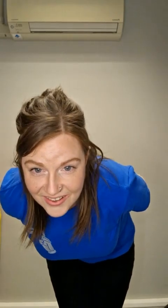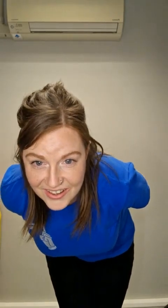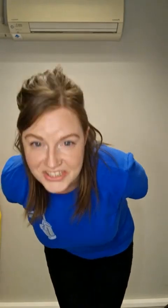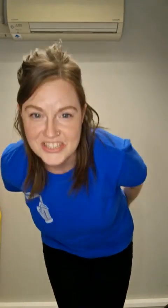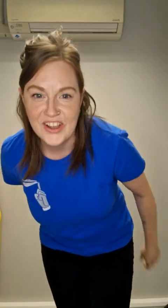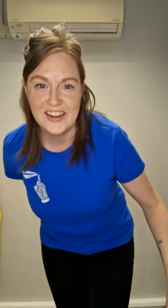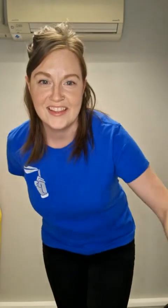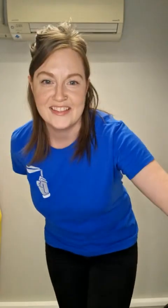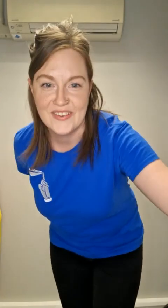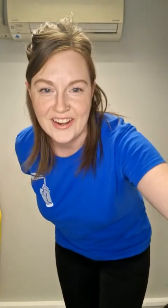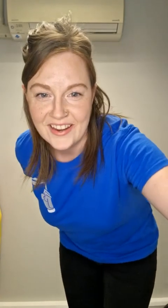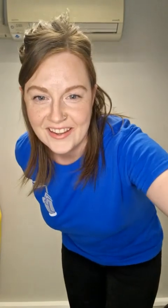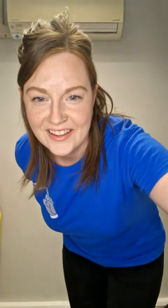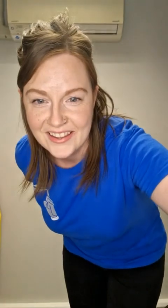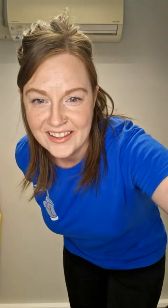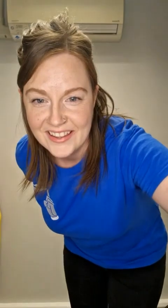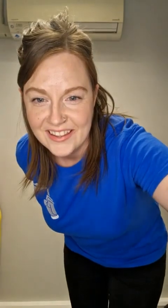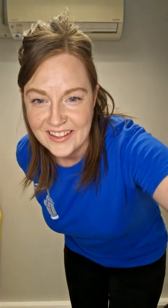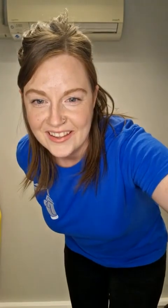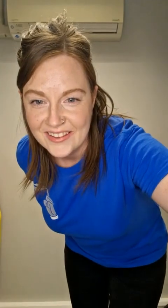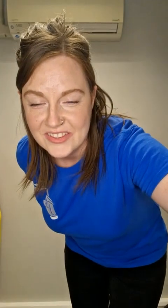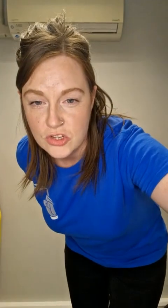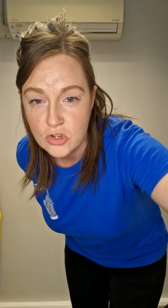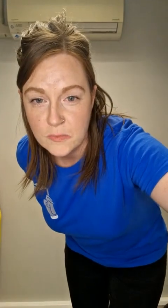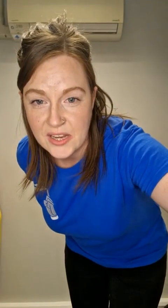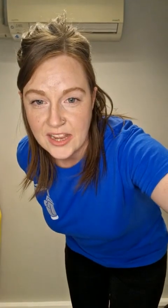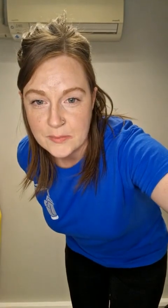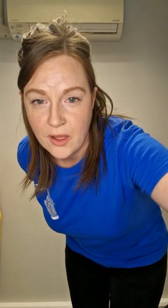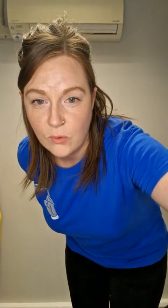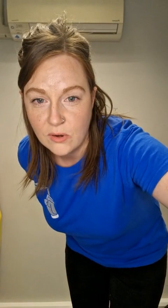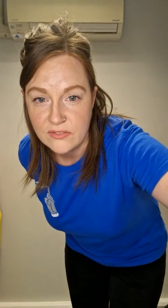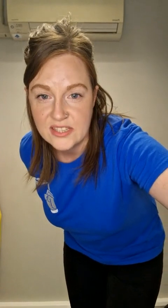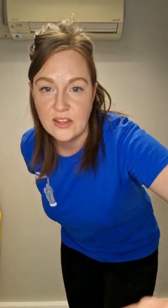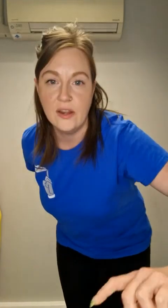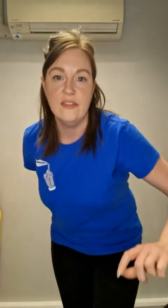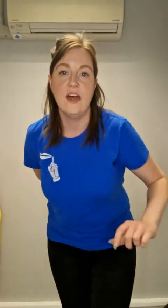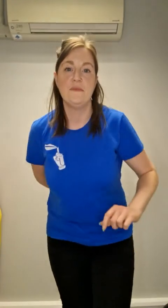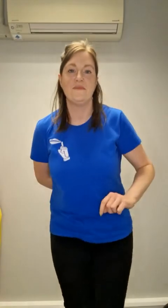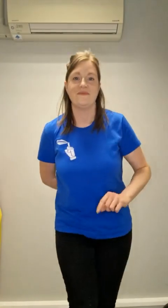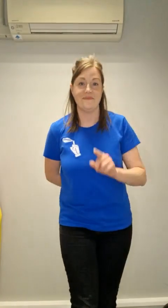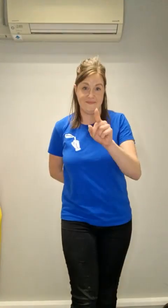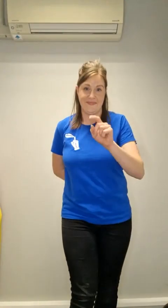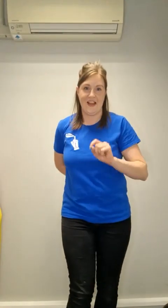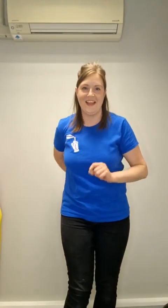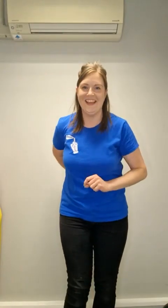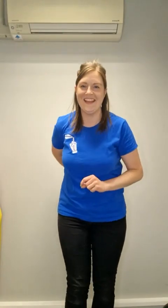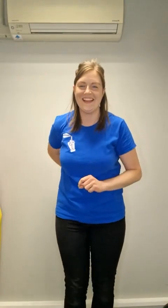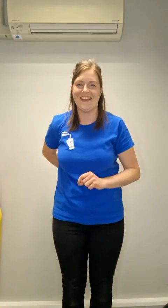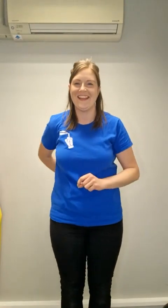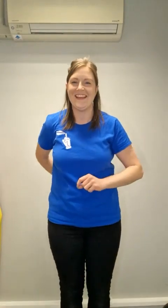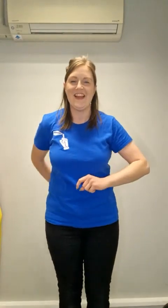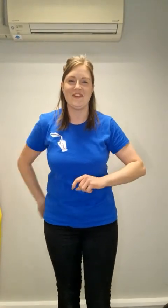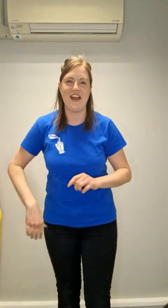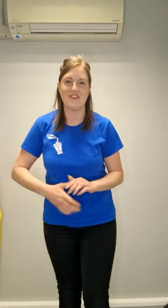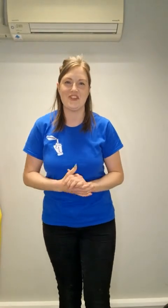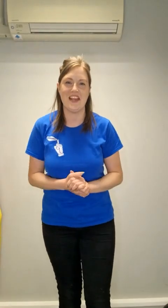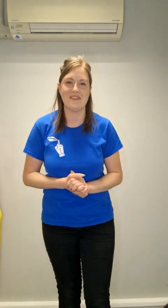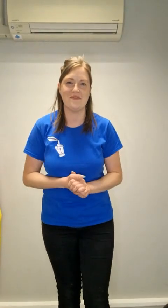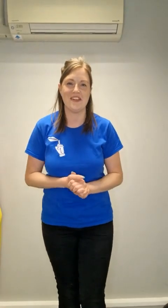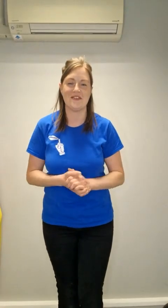Ah, Charlotte, that's great. So you should be an expert at all of this signing then. You'll have to share some videos and